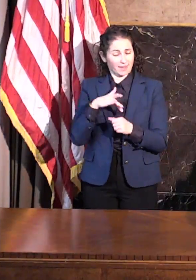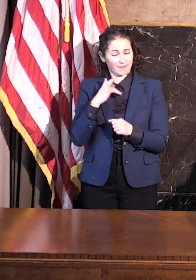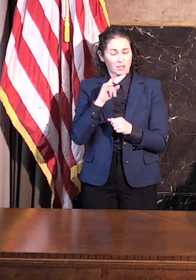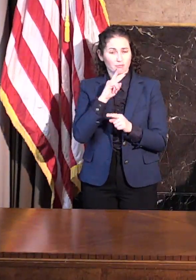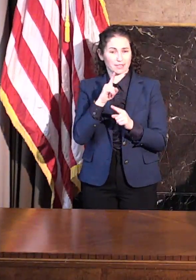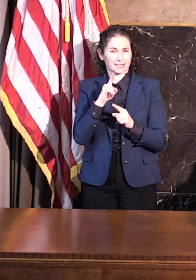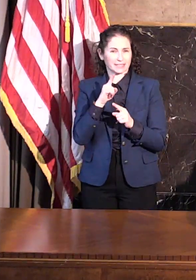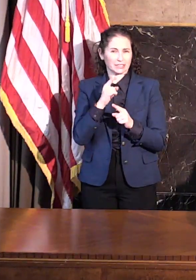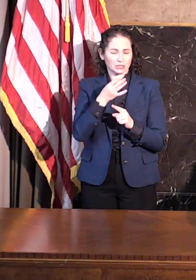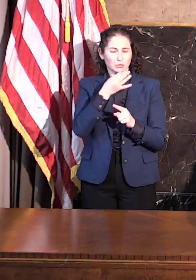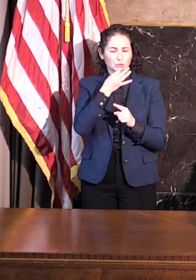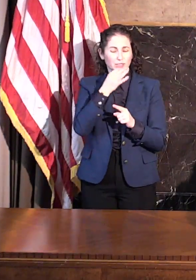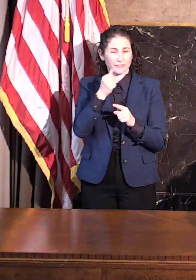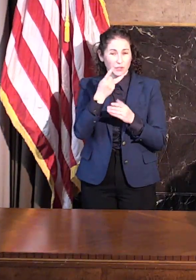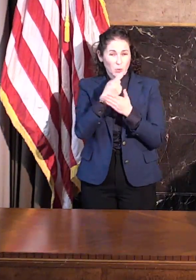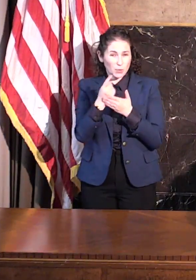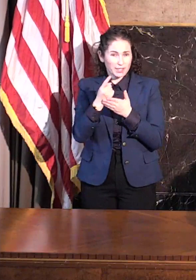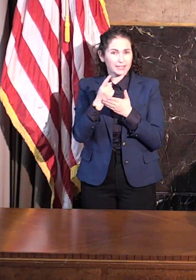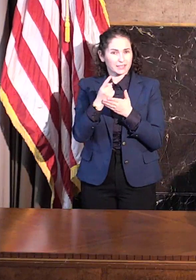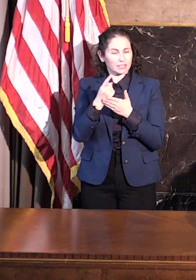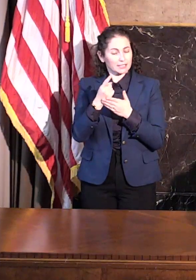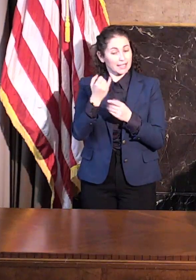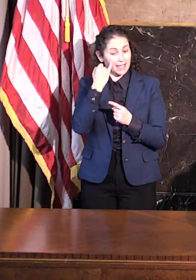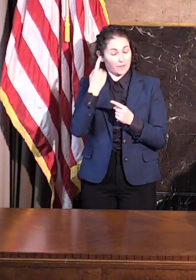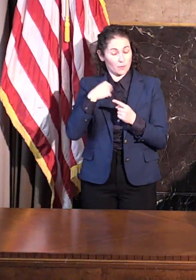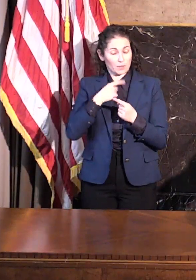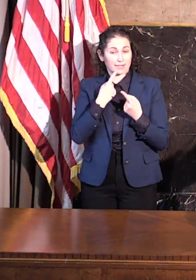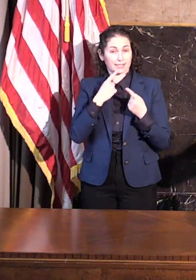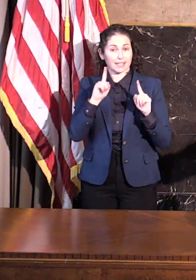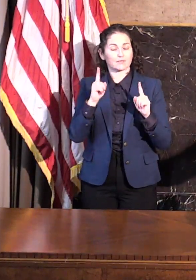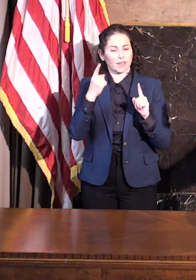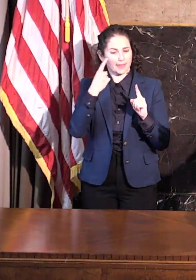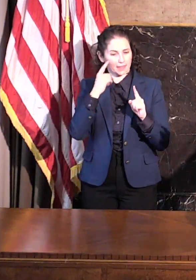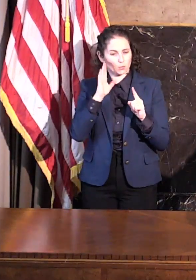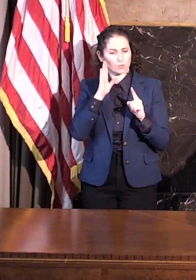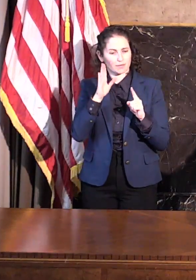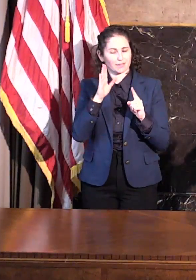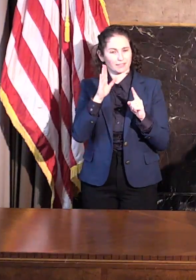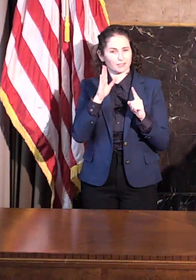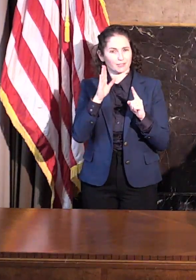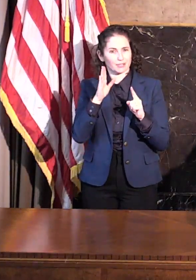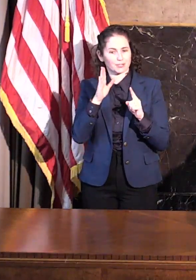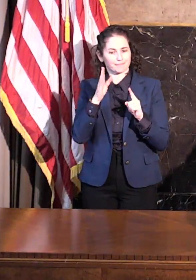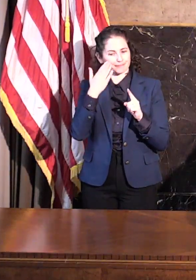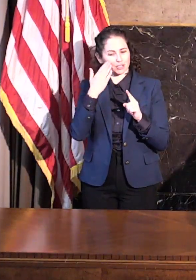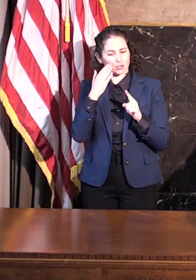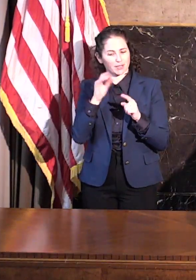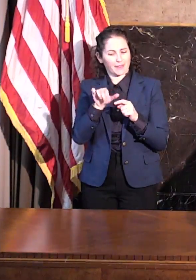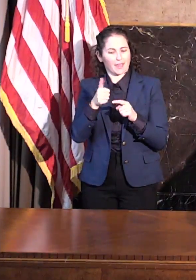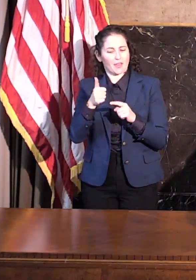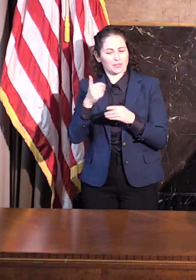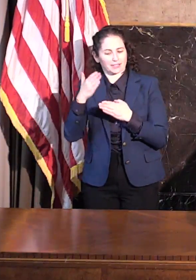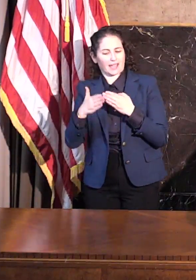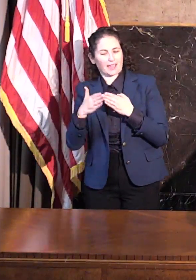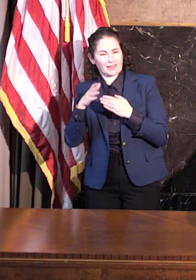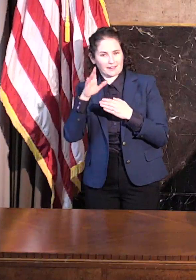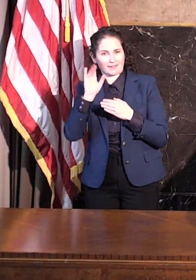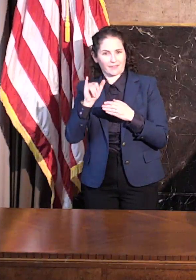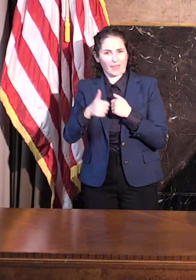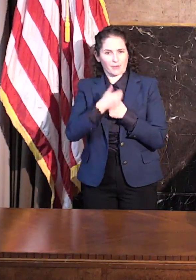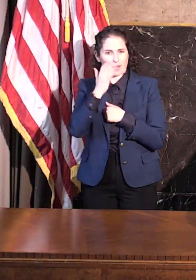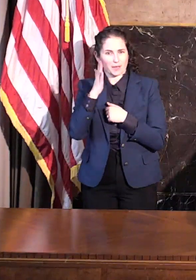Over time at least, because we still have some people who have not yet been deemed eligible for the vaccine. But this is what we're trying to make available to